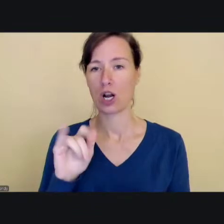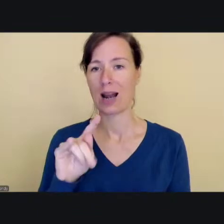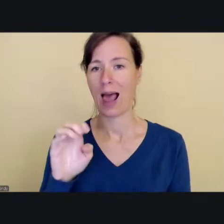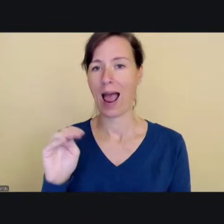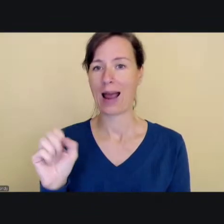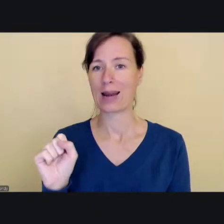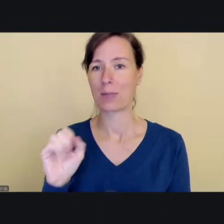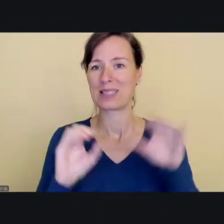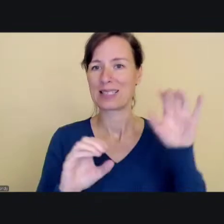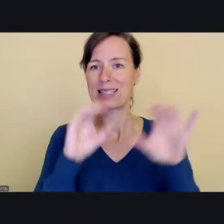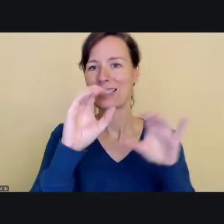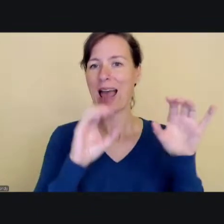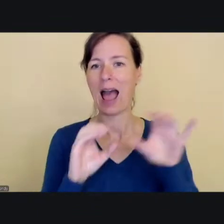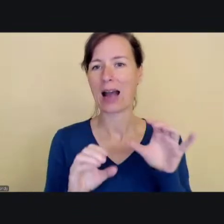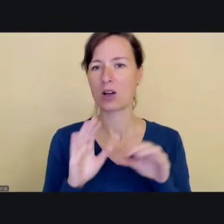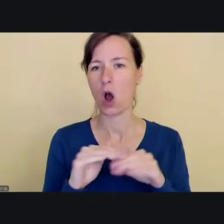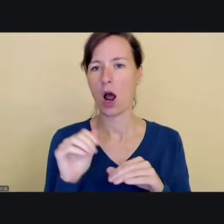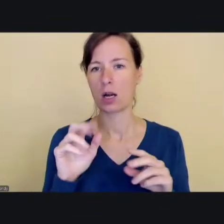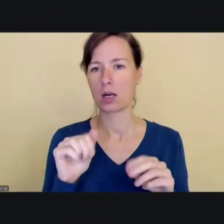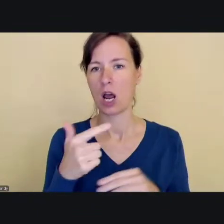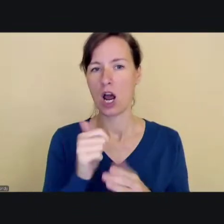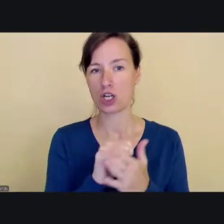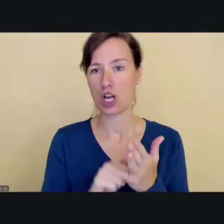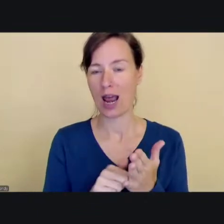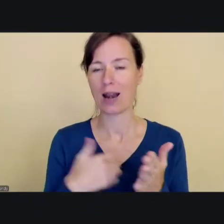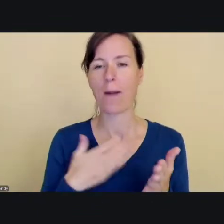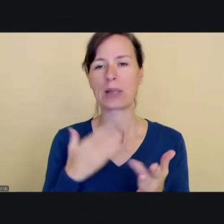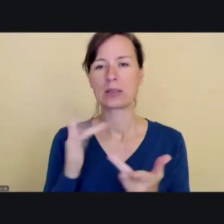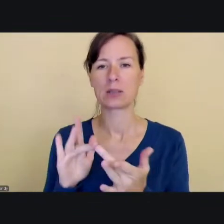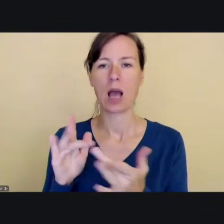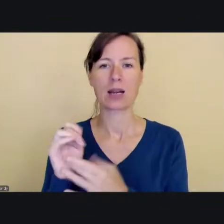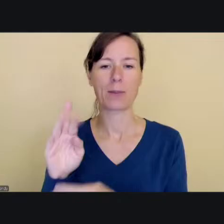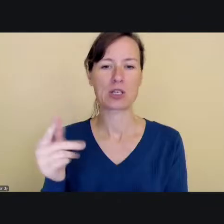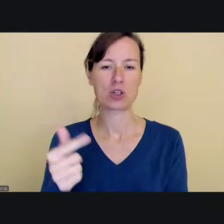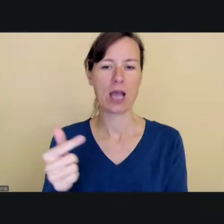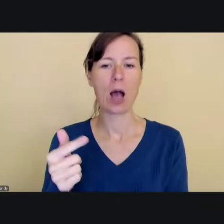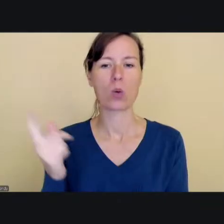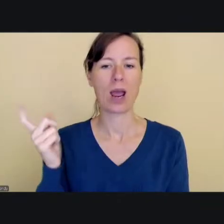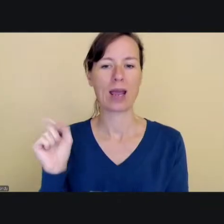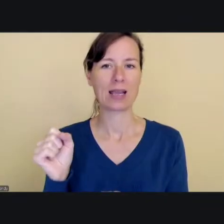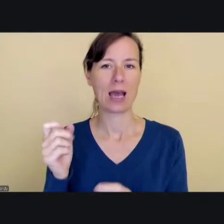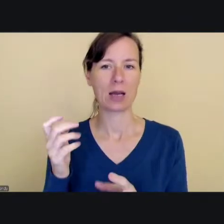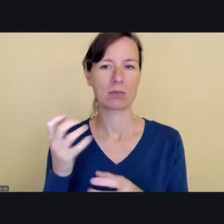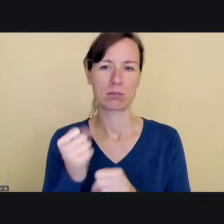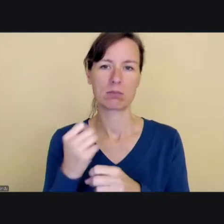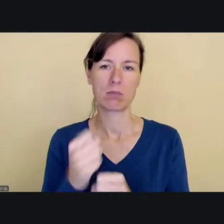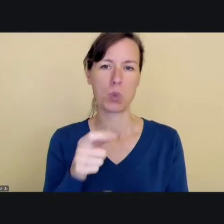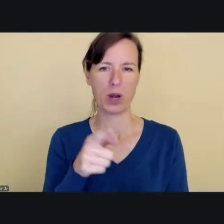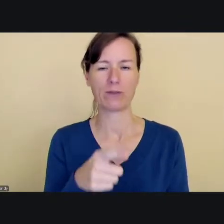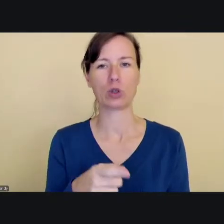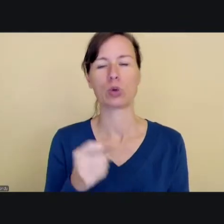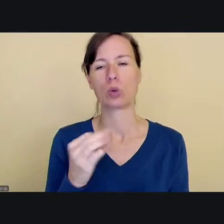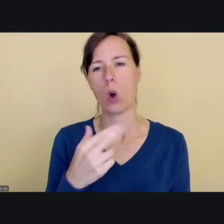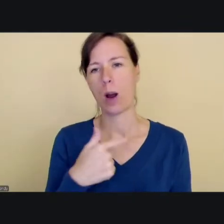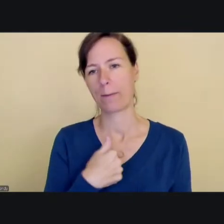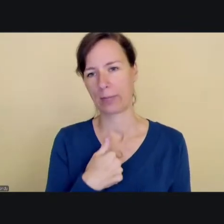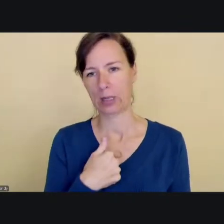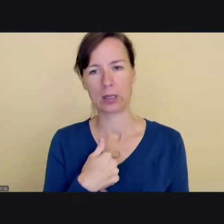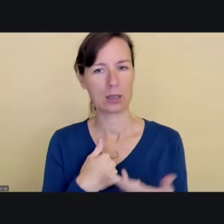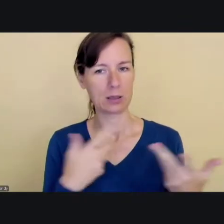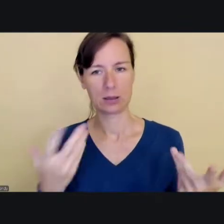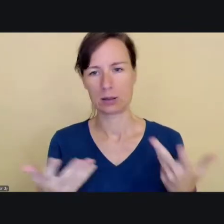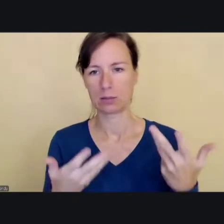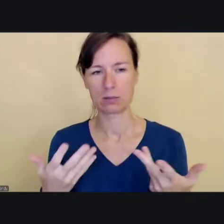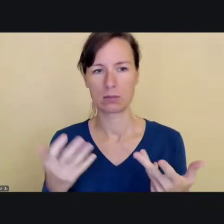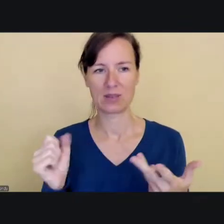agenda, please be in touch with Mr. Galloway, and he can brief you, or me, and he can brief you, or we can brief you on